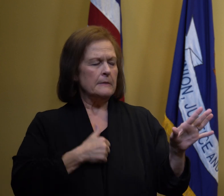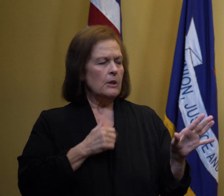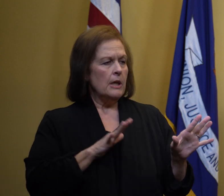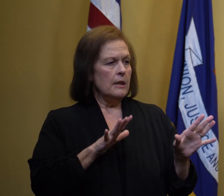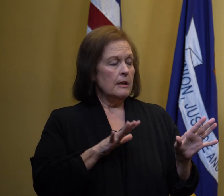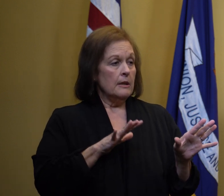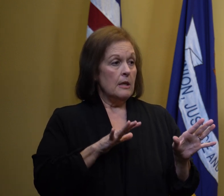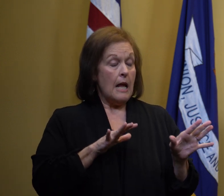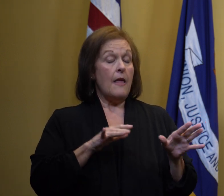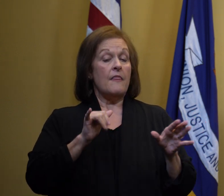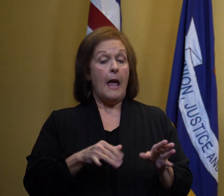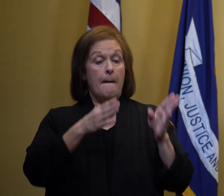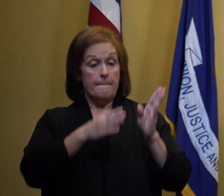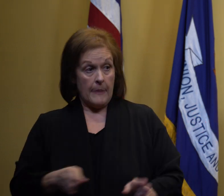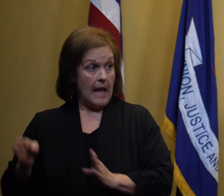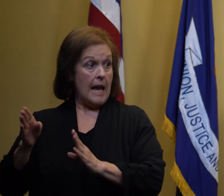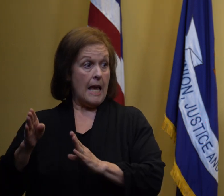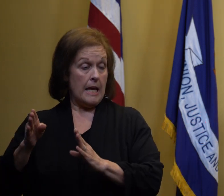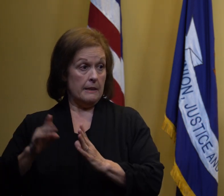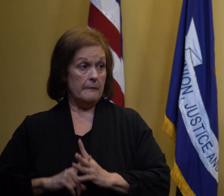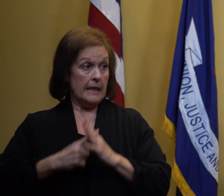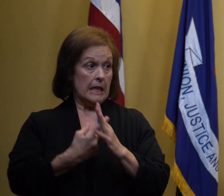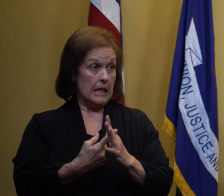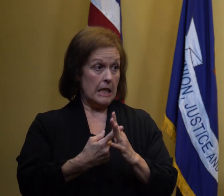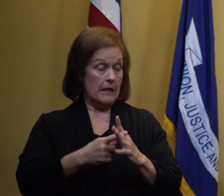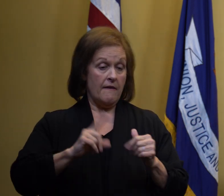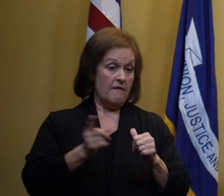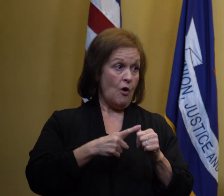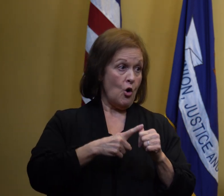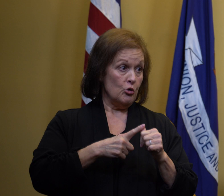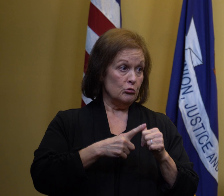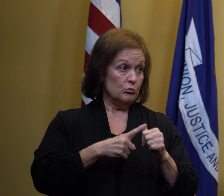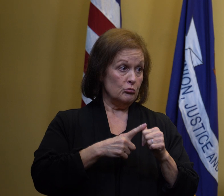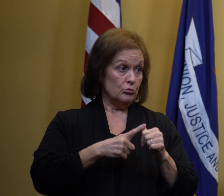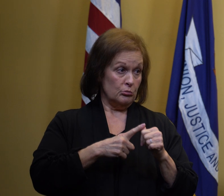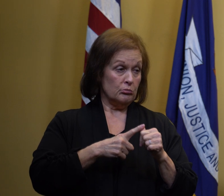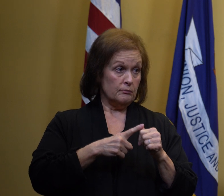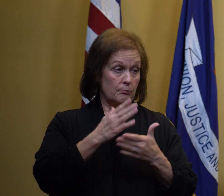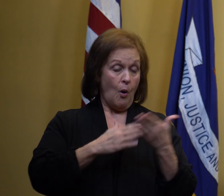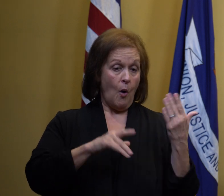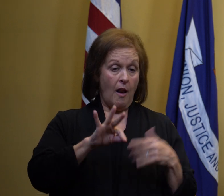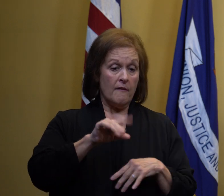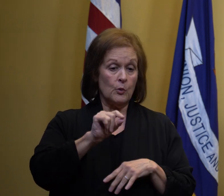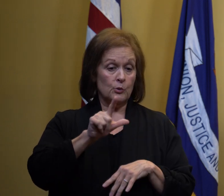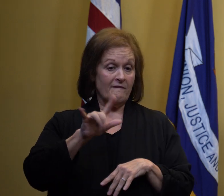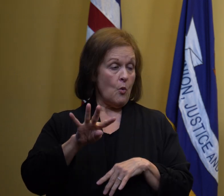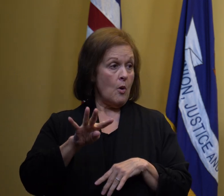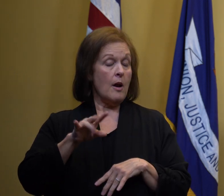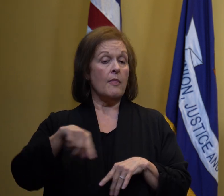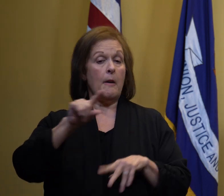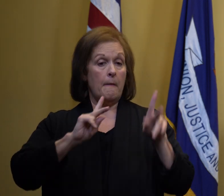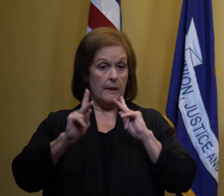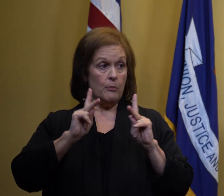the master planning timeline will begin first quarter of 2024. And so that's when the public will be able